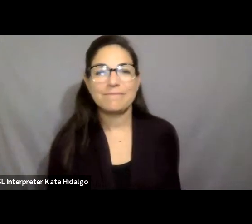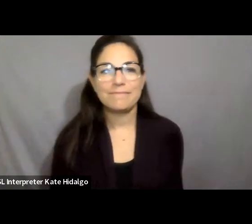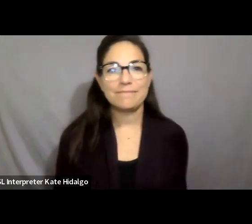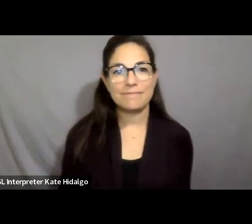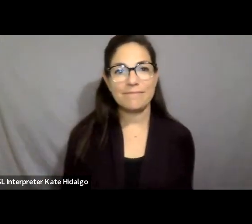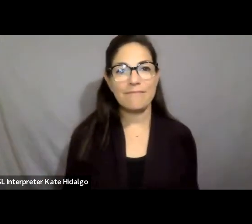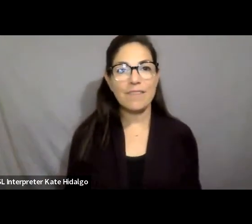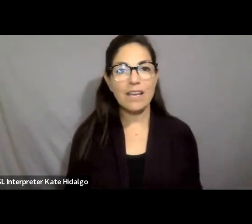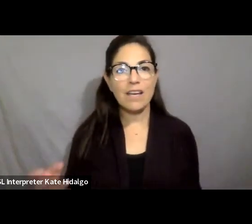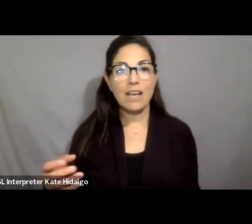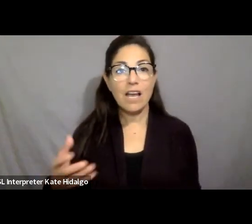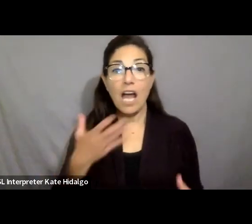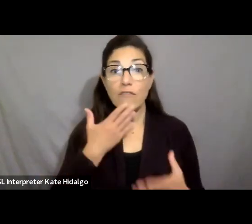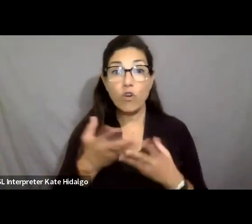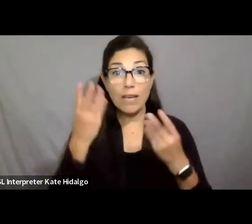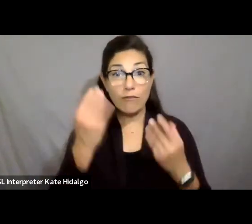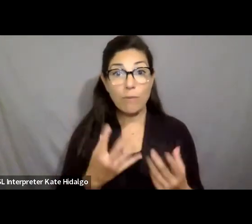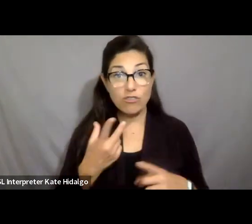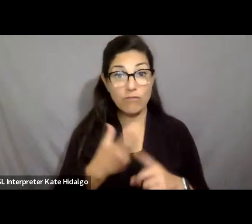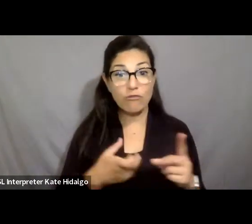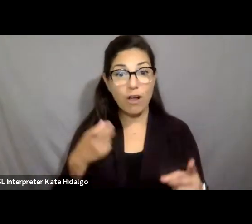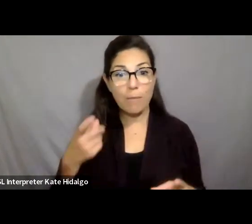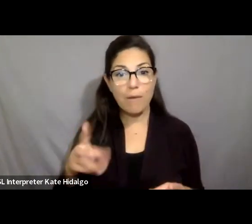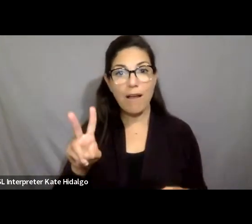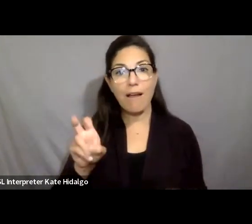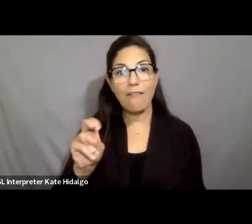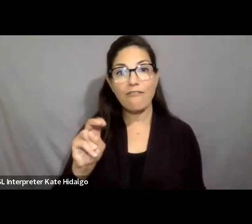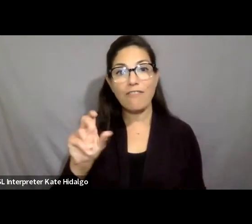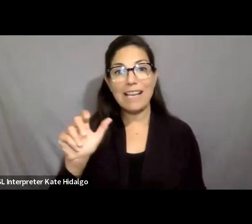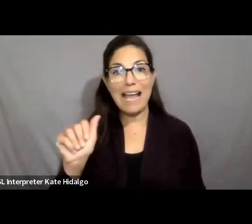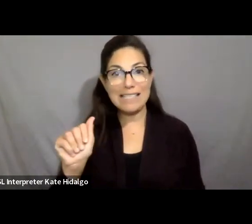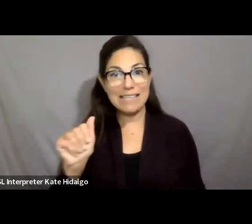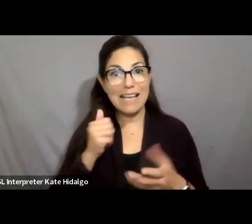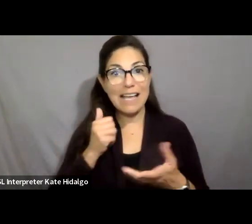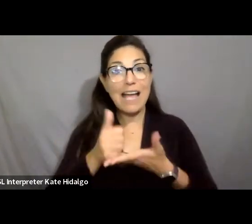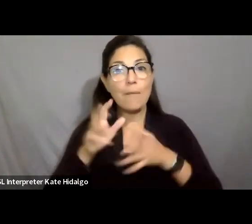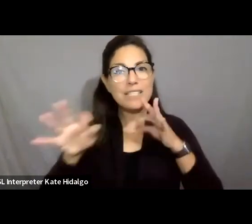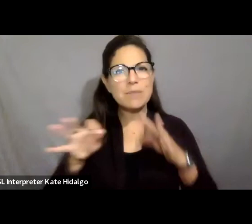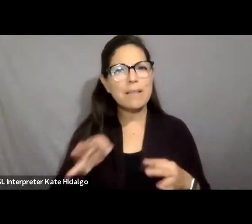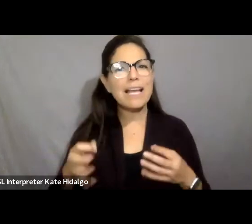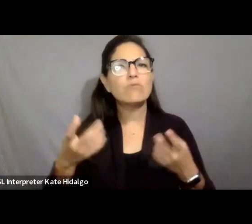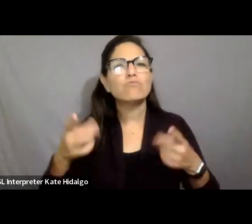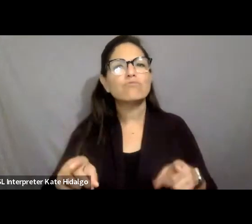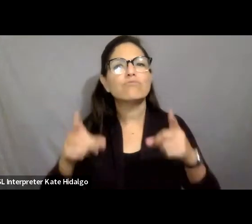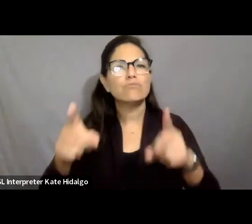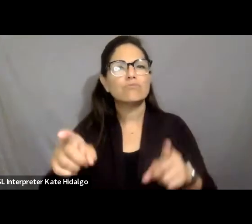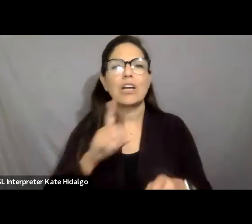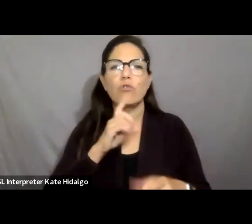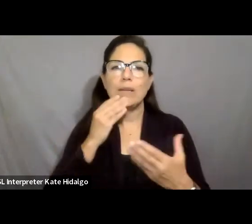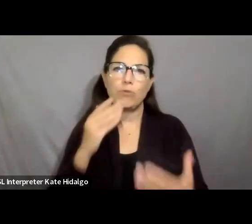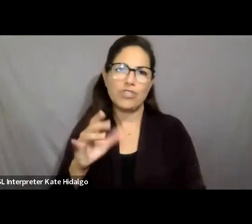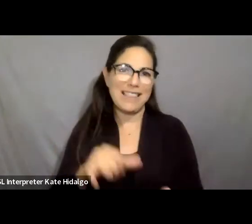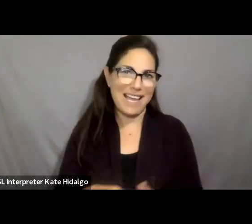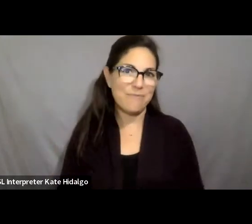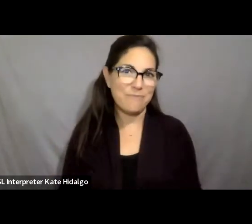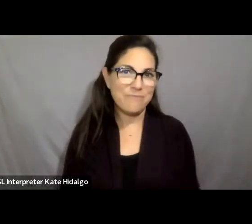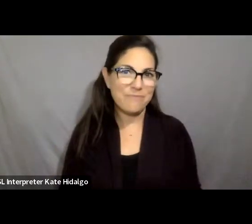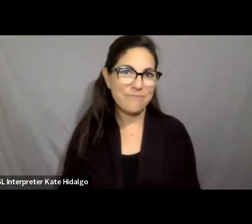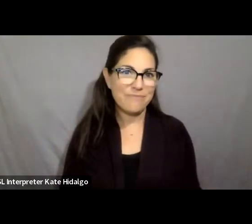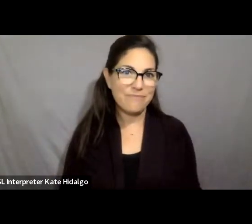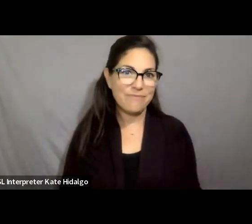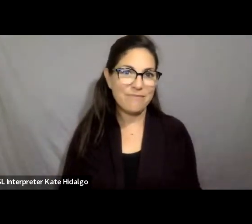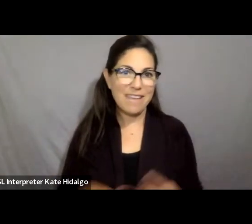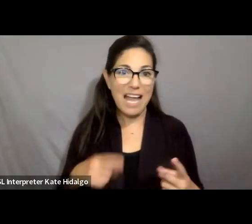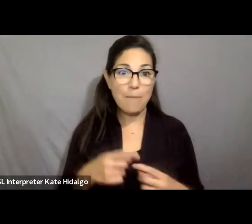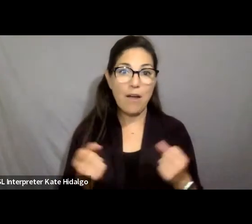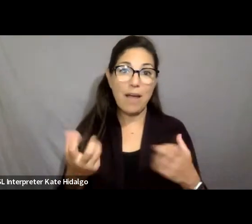Actually, I got some really good information from Vanessa that helped me explain to people what was going on, and I really appreciated it. About how